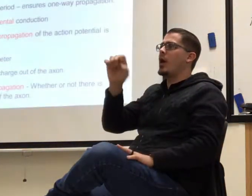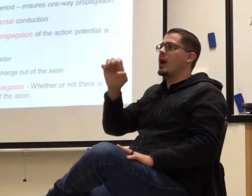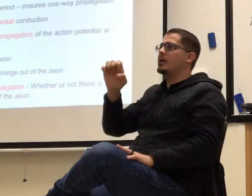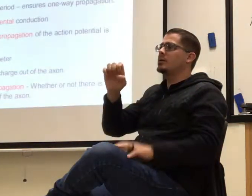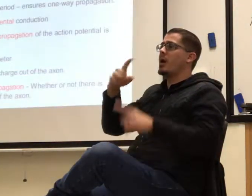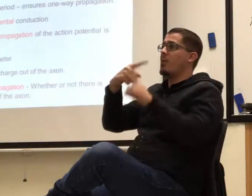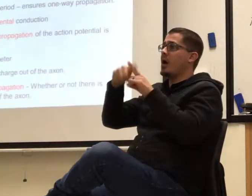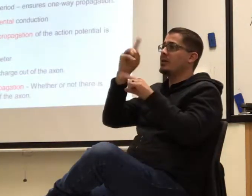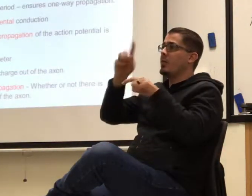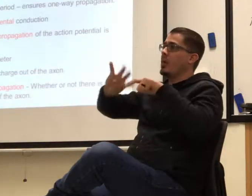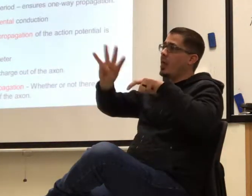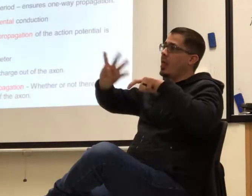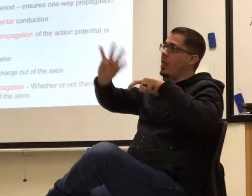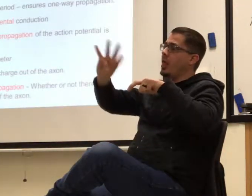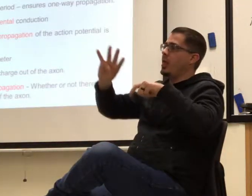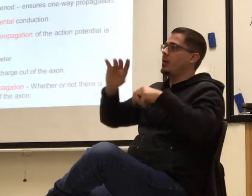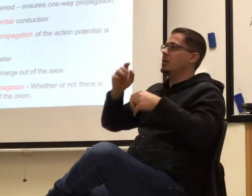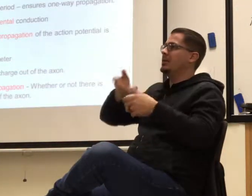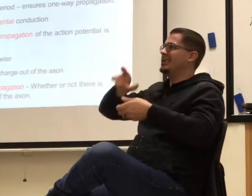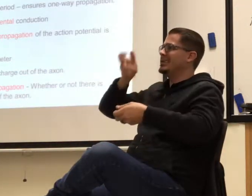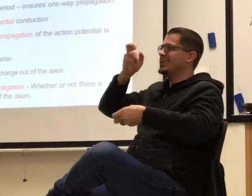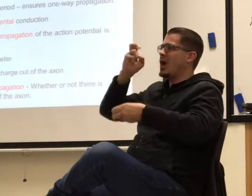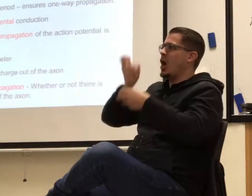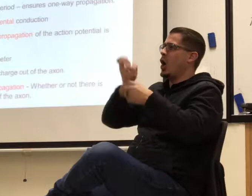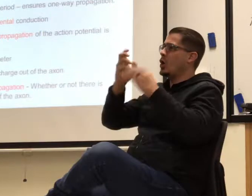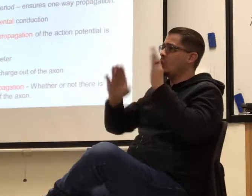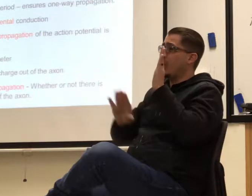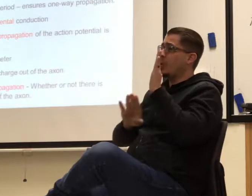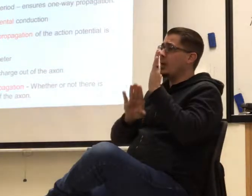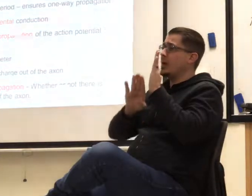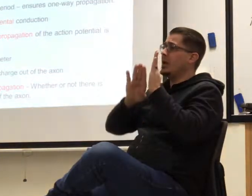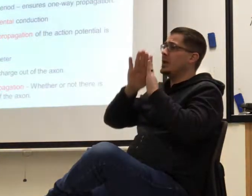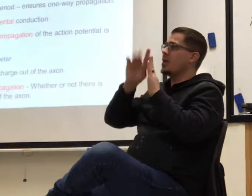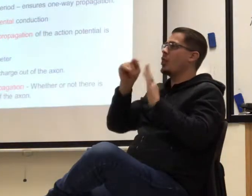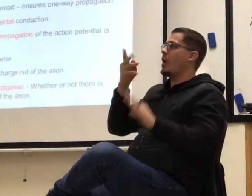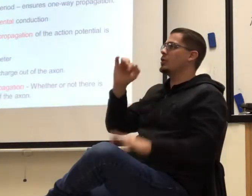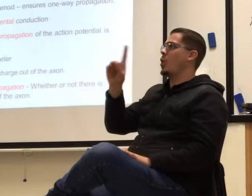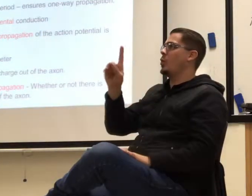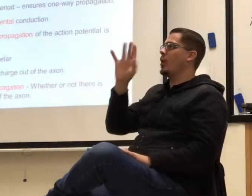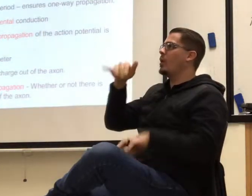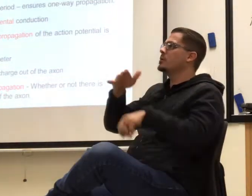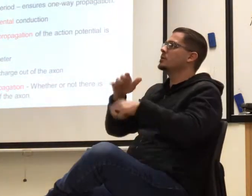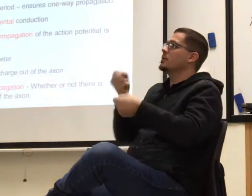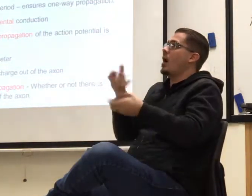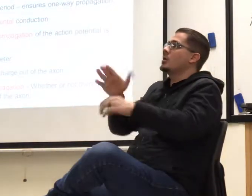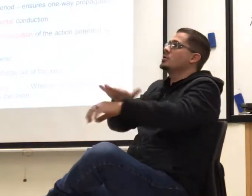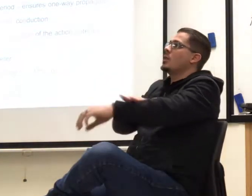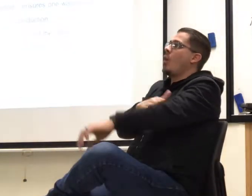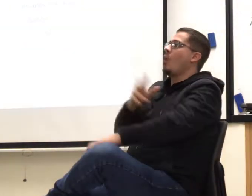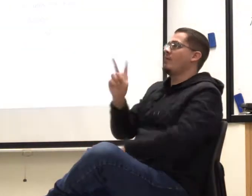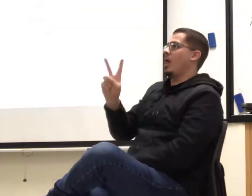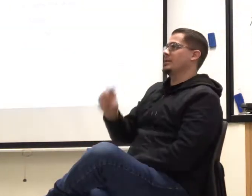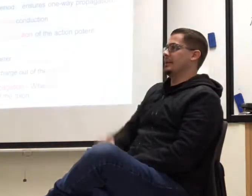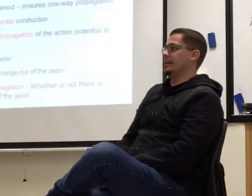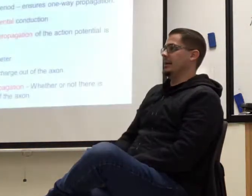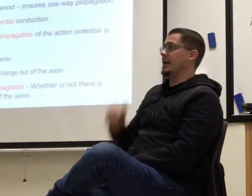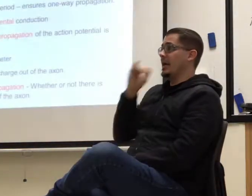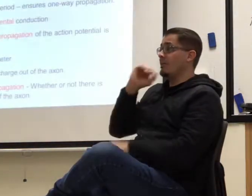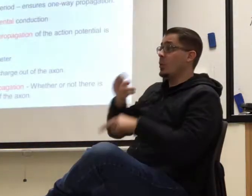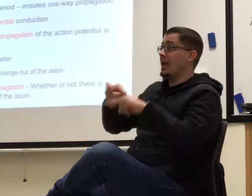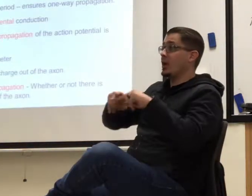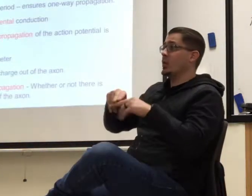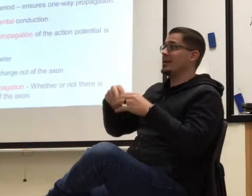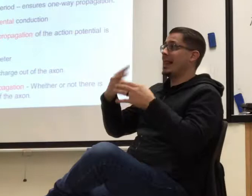leaks out, it's more difficult to reach threshold, so that will slow down the velocity. So the rule is, if you increase